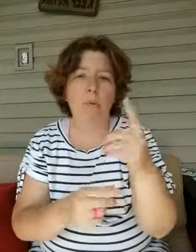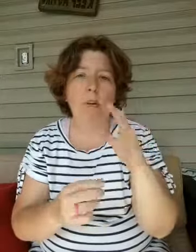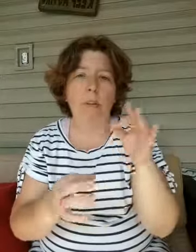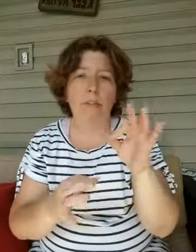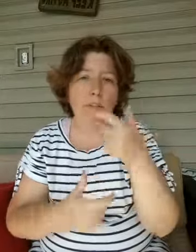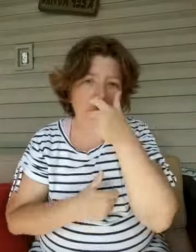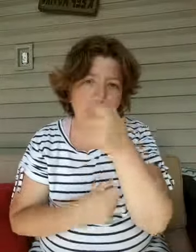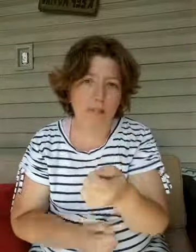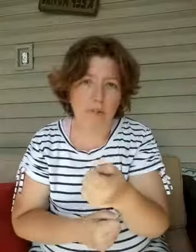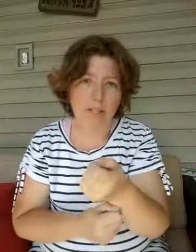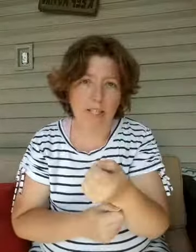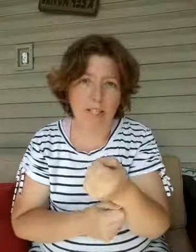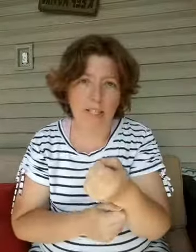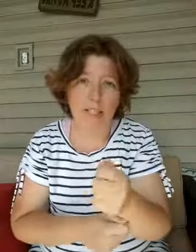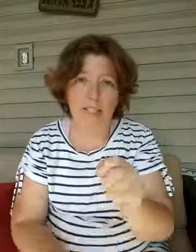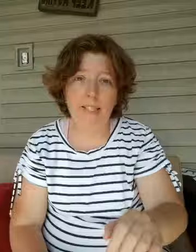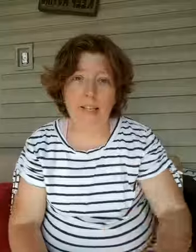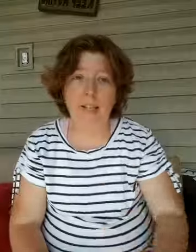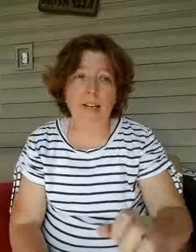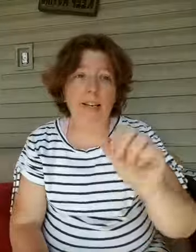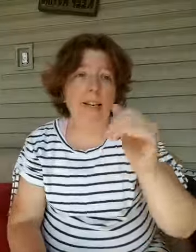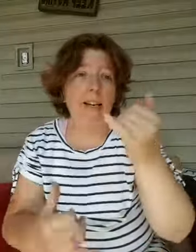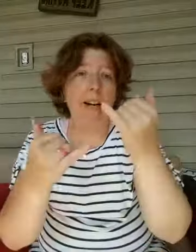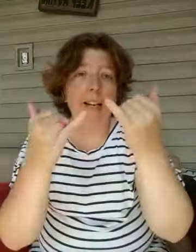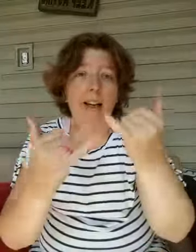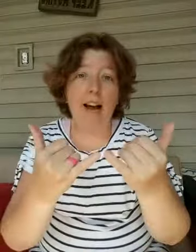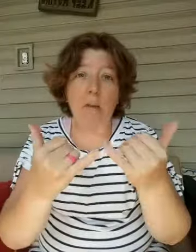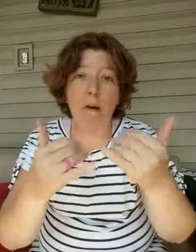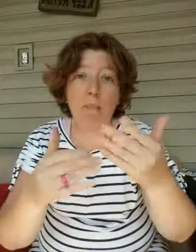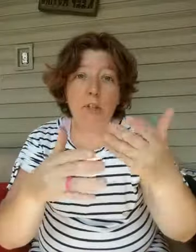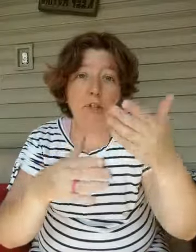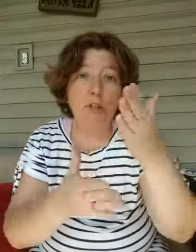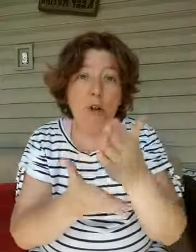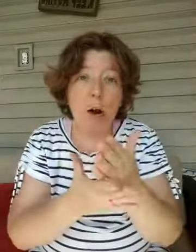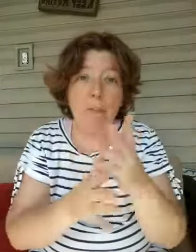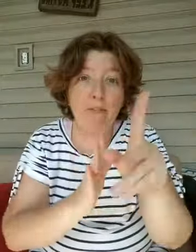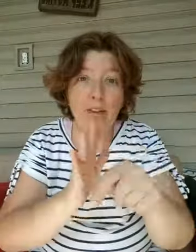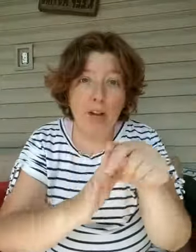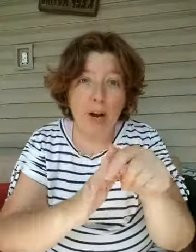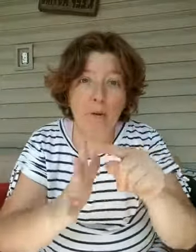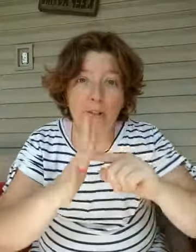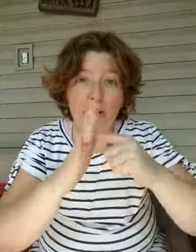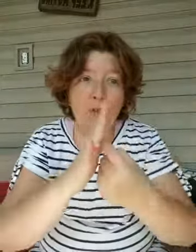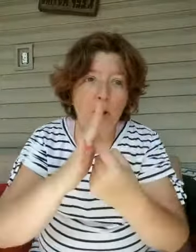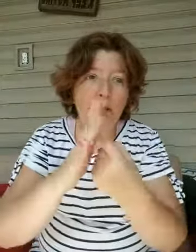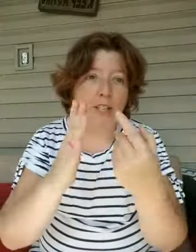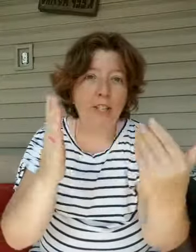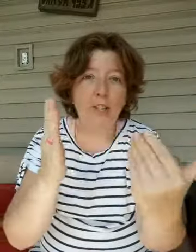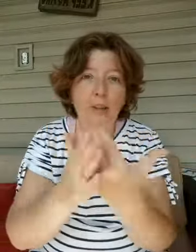one if you were interested. And now I'm going to stop the video and start the new